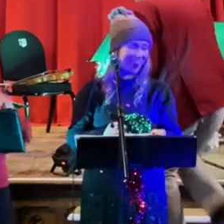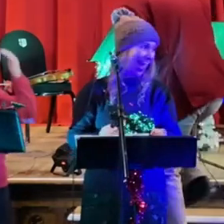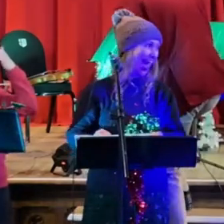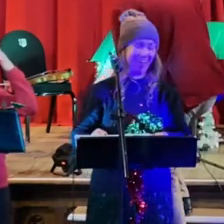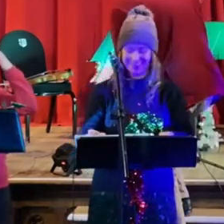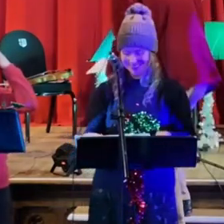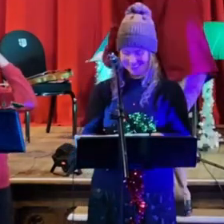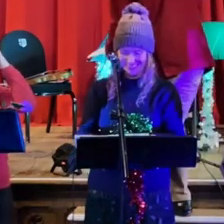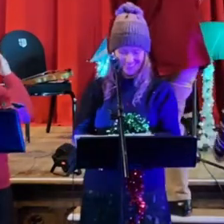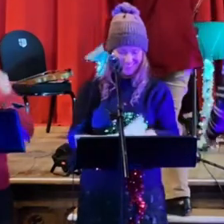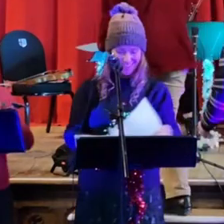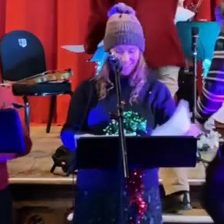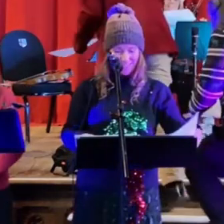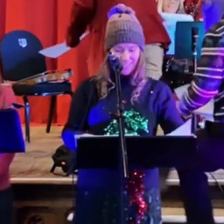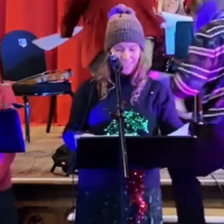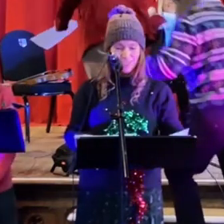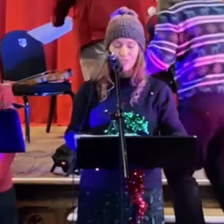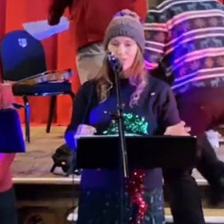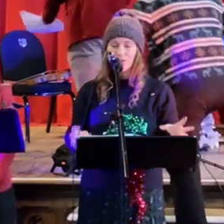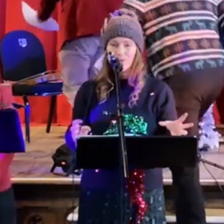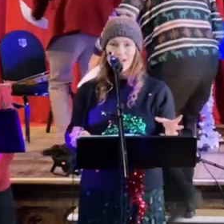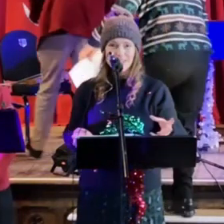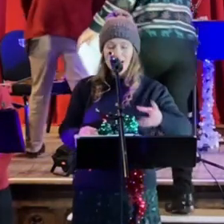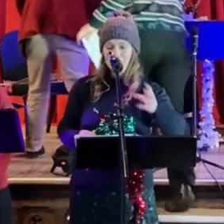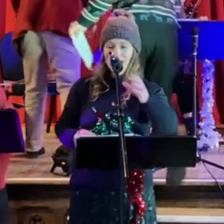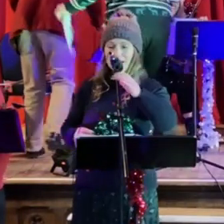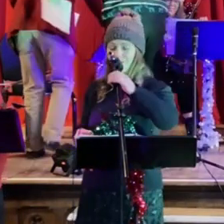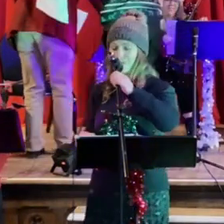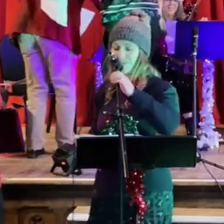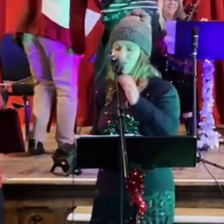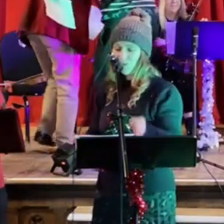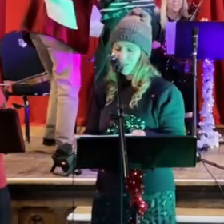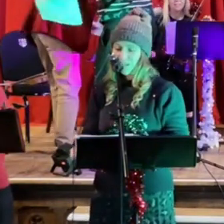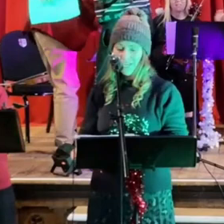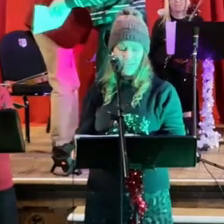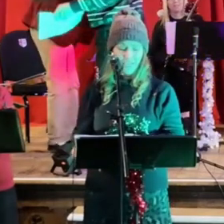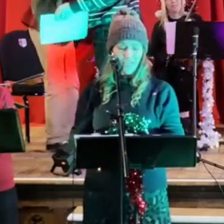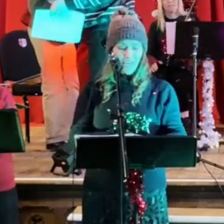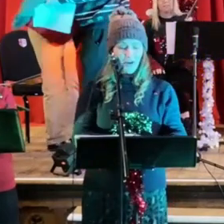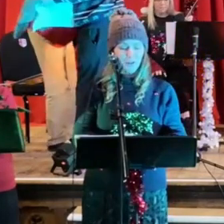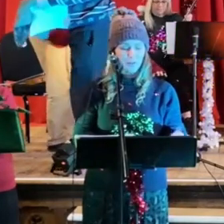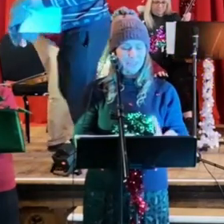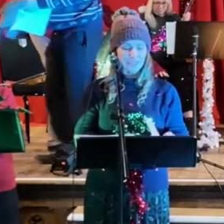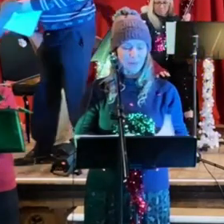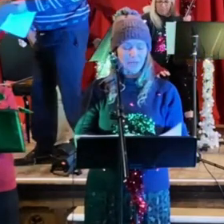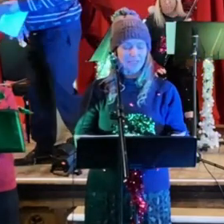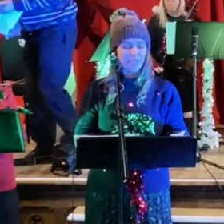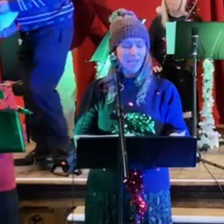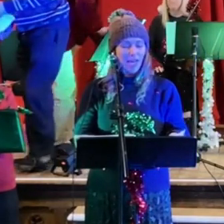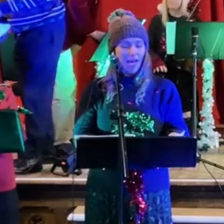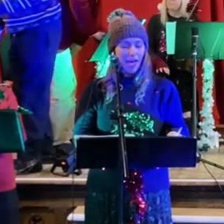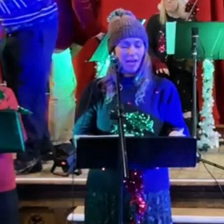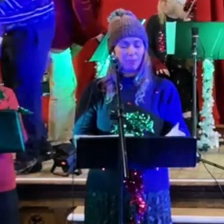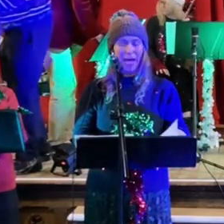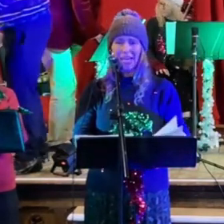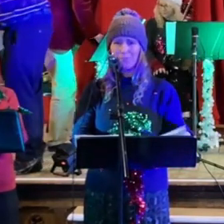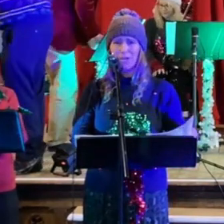there. It's just so nice to have everybody joining in at Christmas and